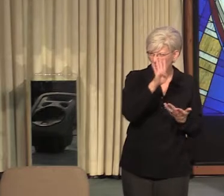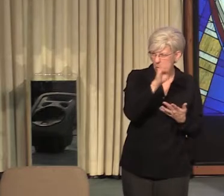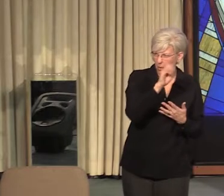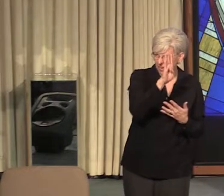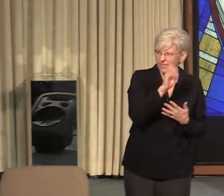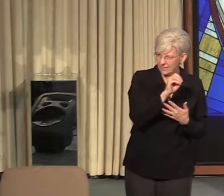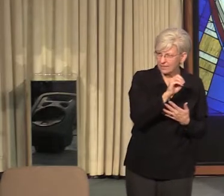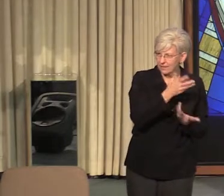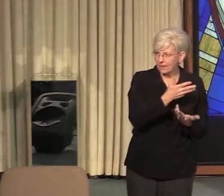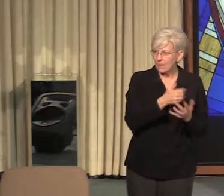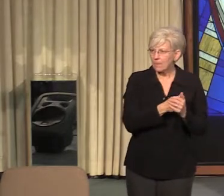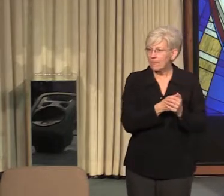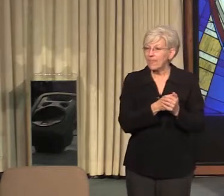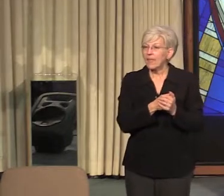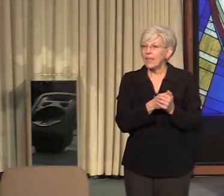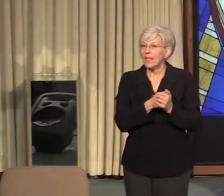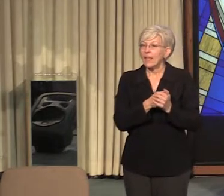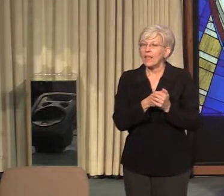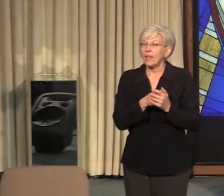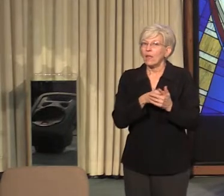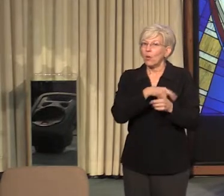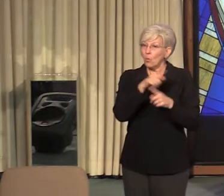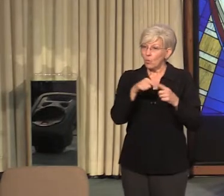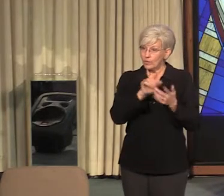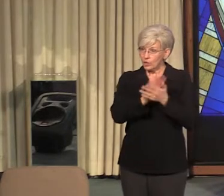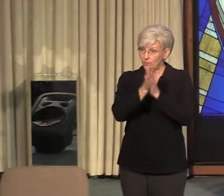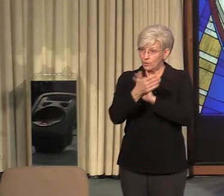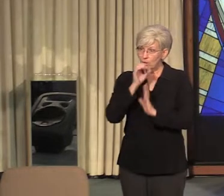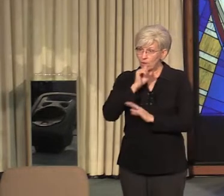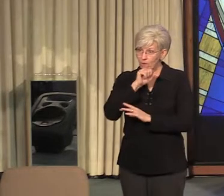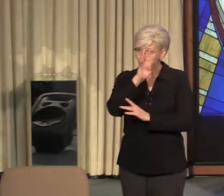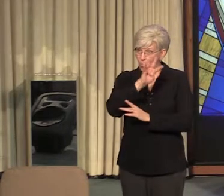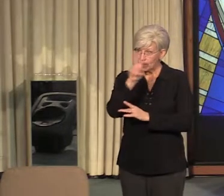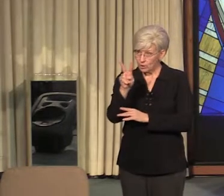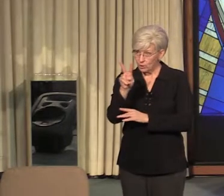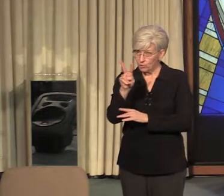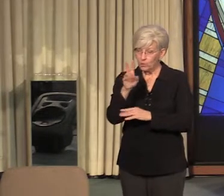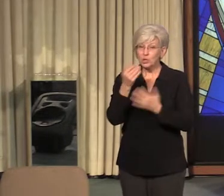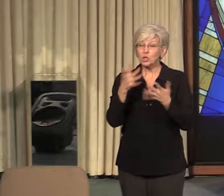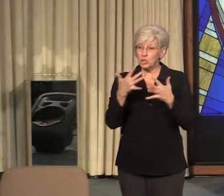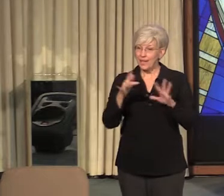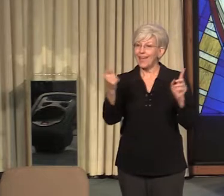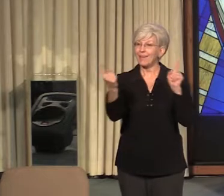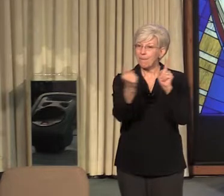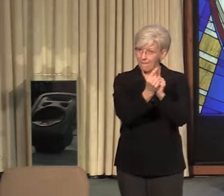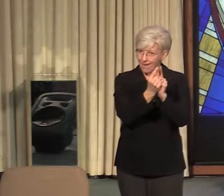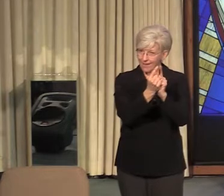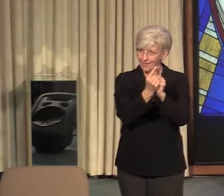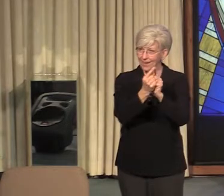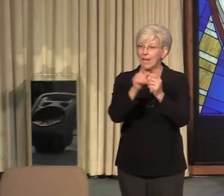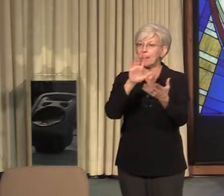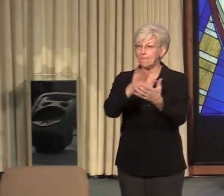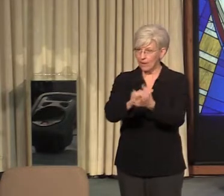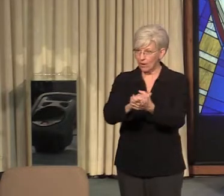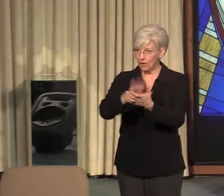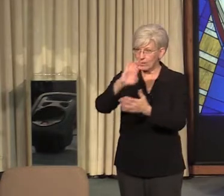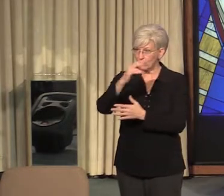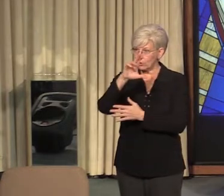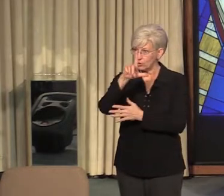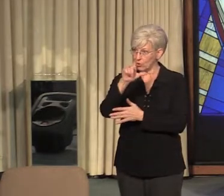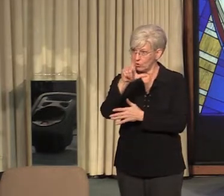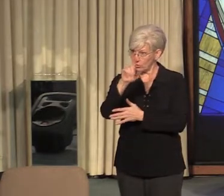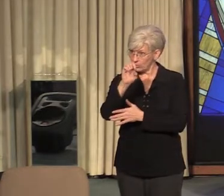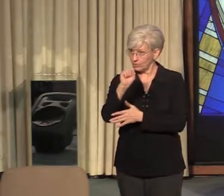by the time she was that age, by the time she was 42 years old, she had met and married Charles Fillmore. Charles